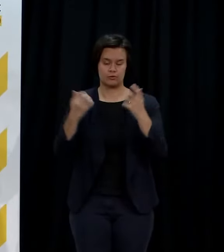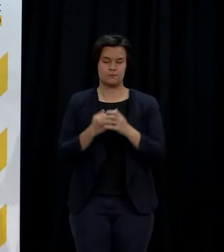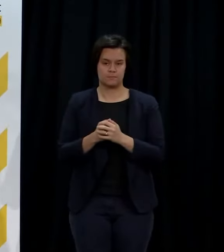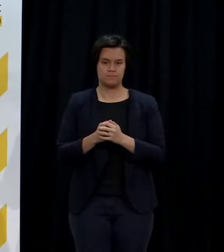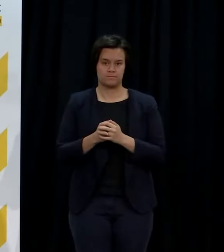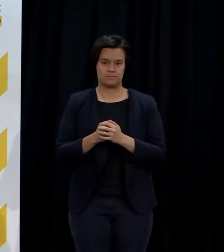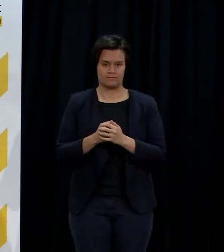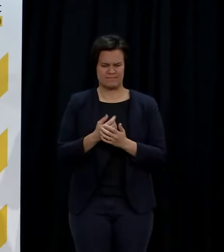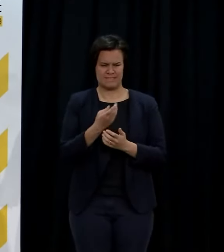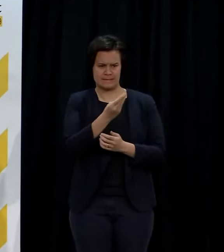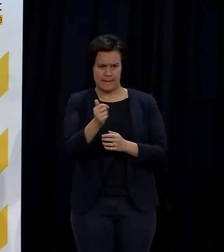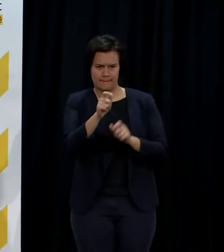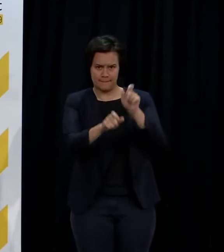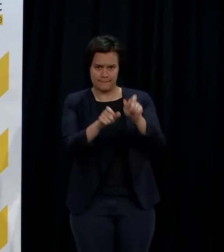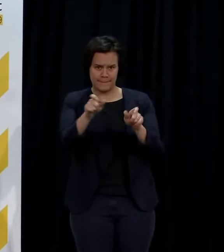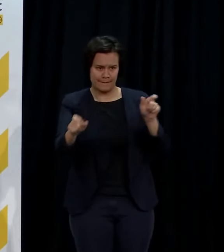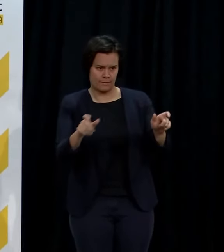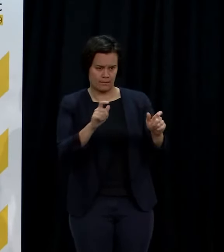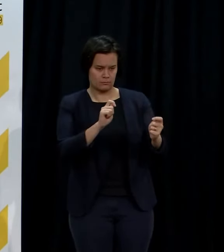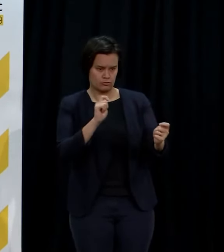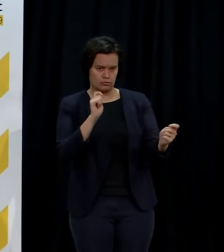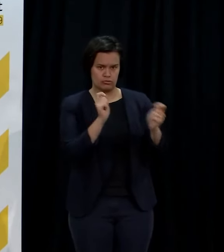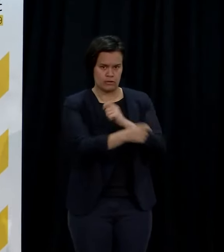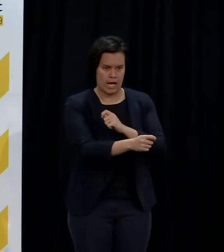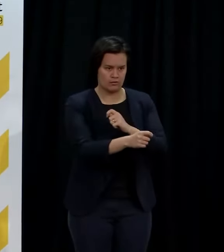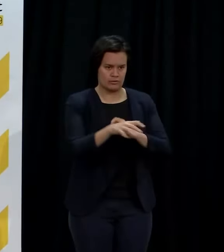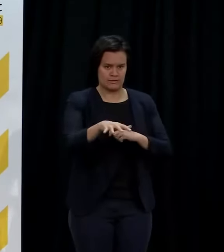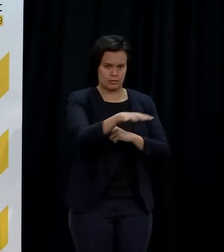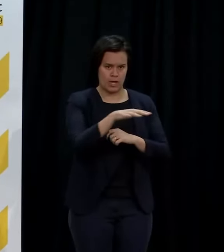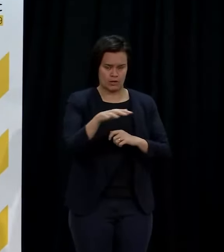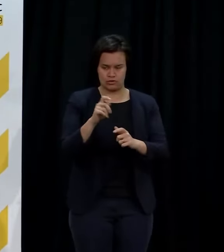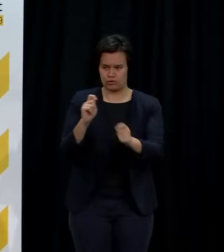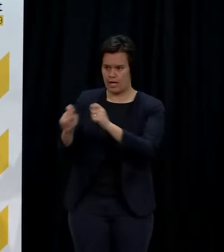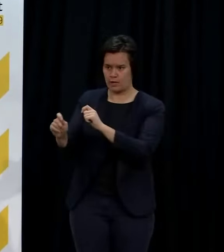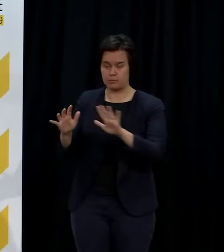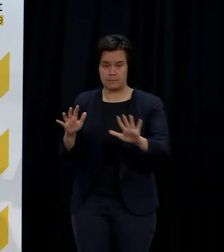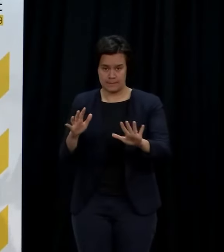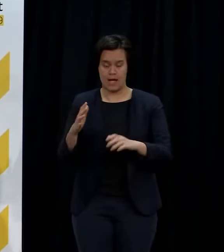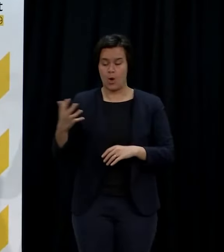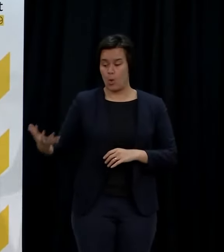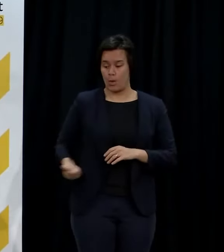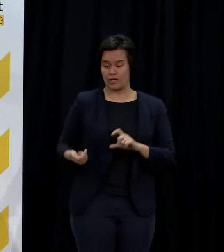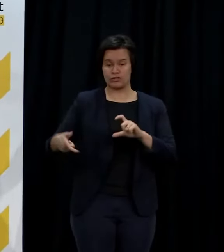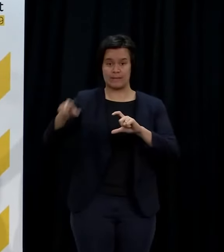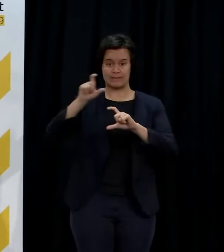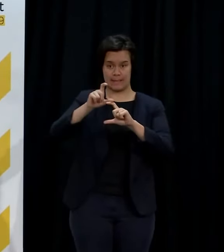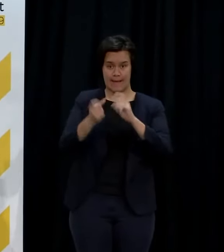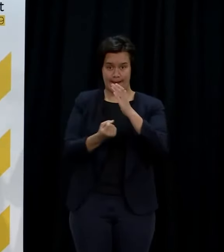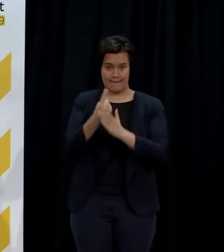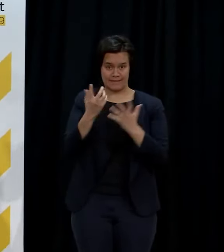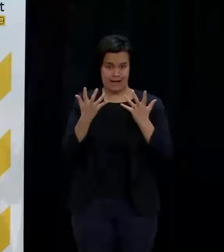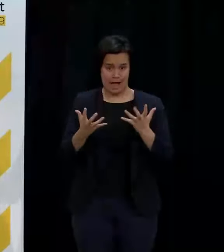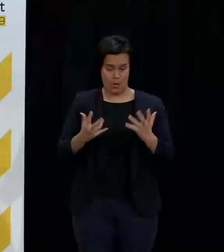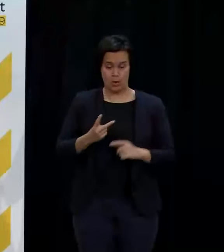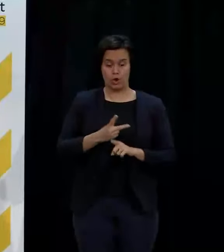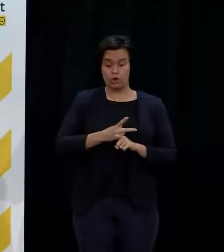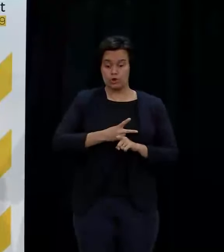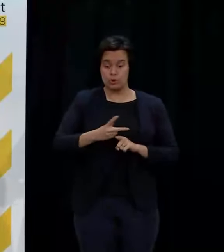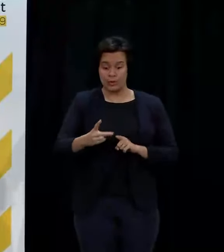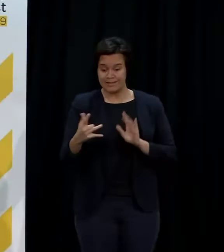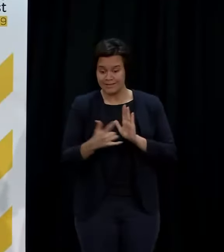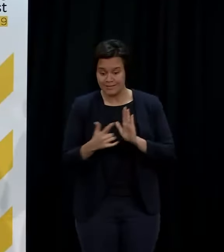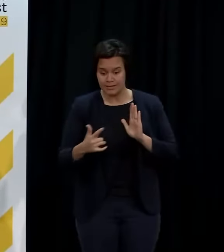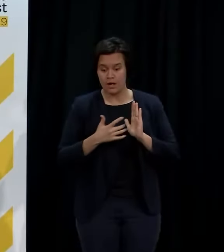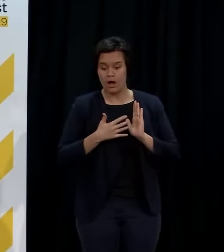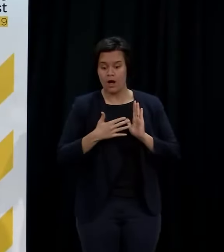may change. They might be a business that can operate fully at level 3. But as you can see, our granting is very,